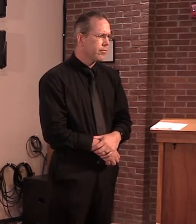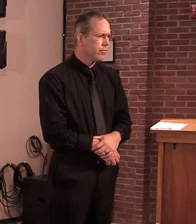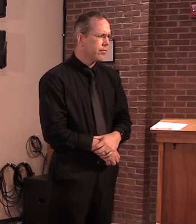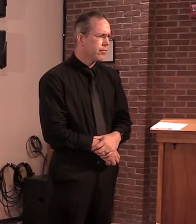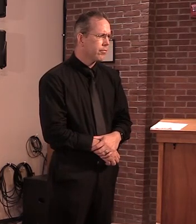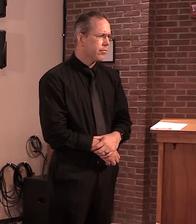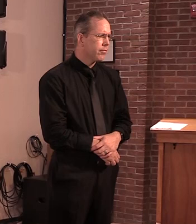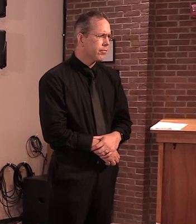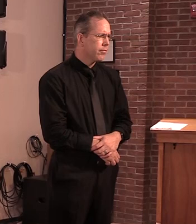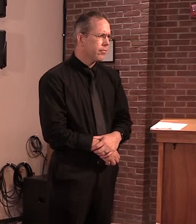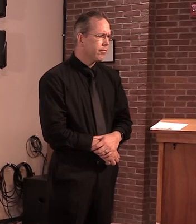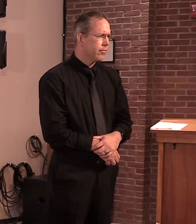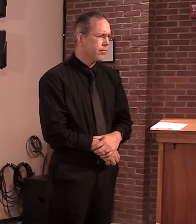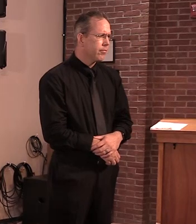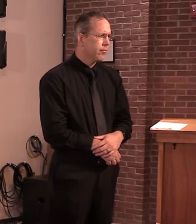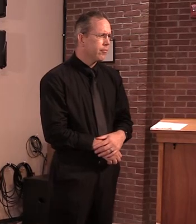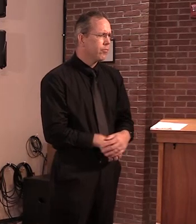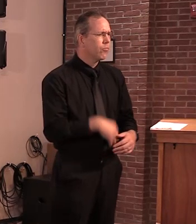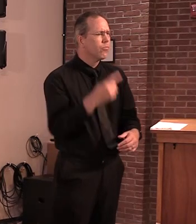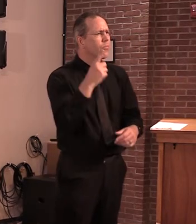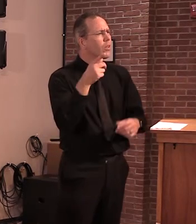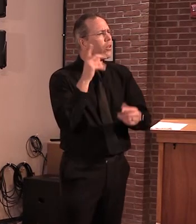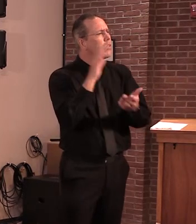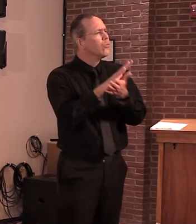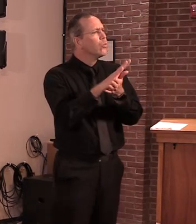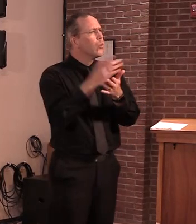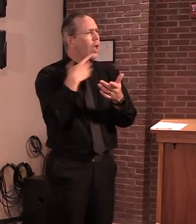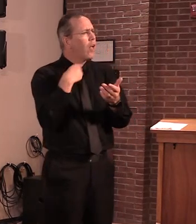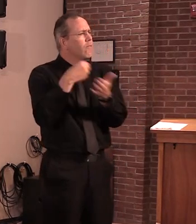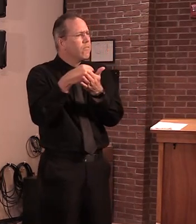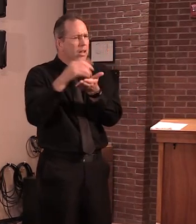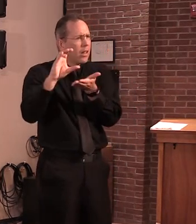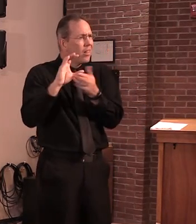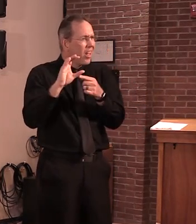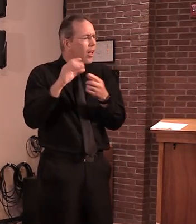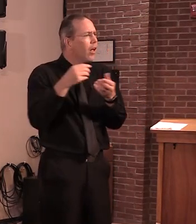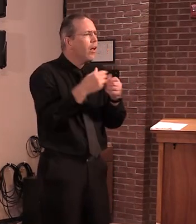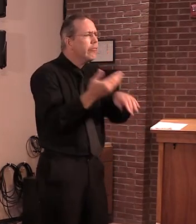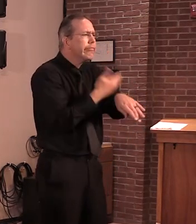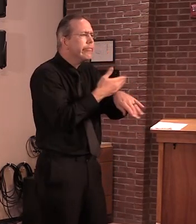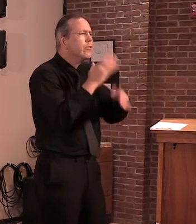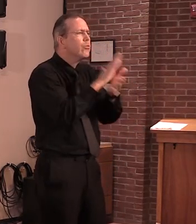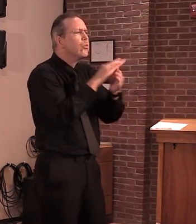yet. You know, the state, the legislature, we work with the legislature